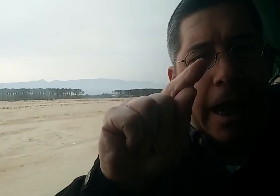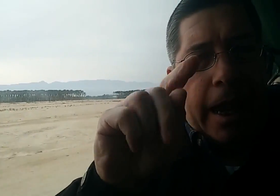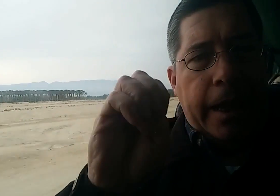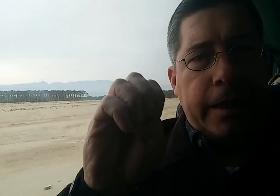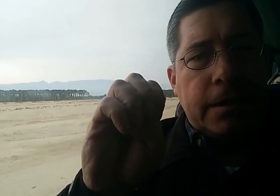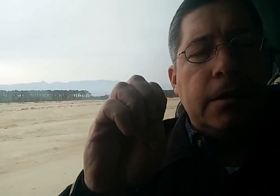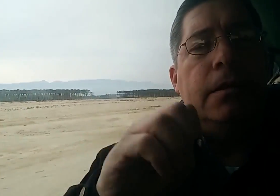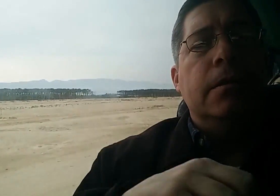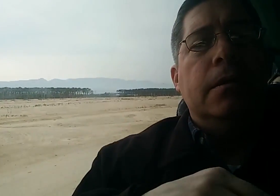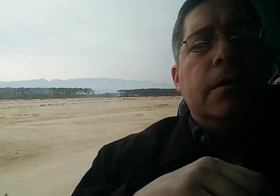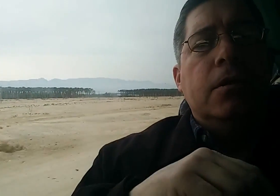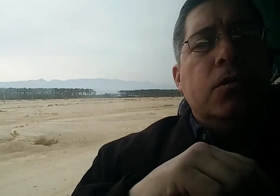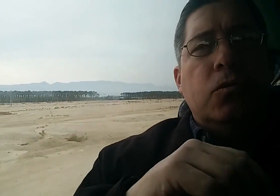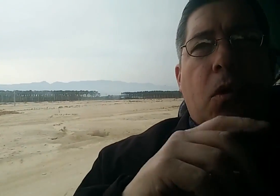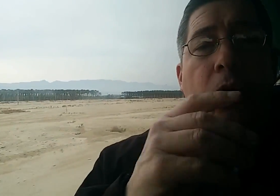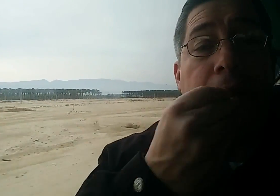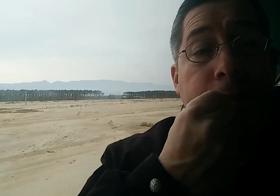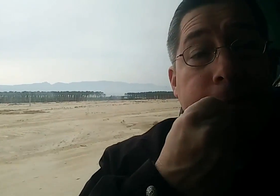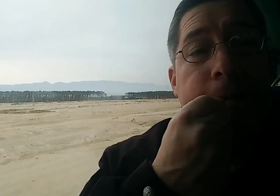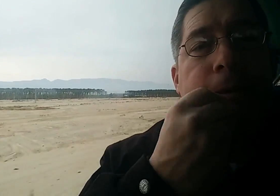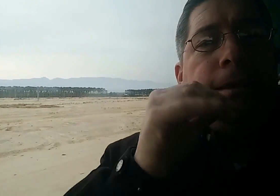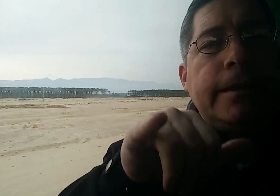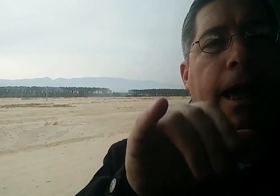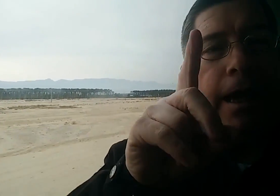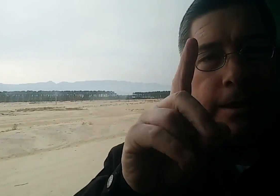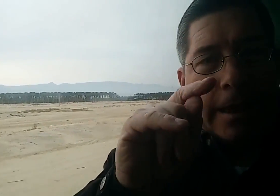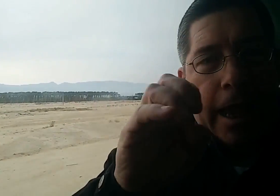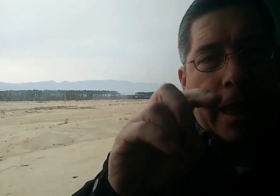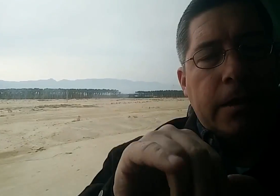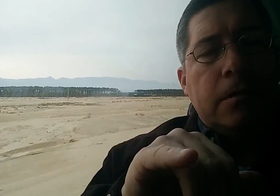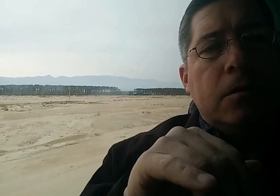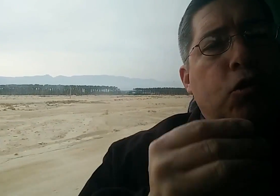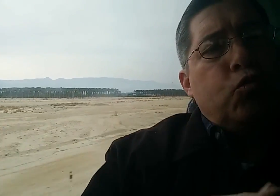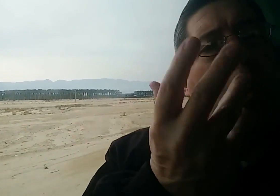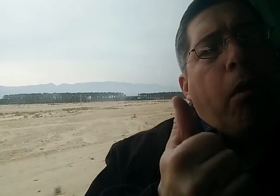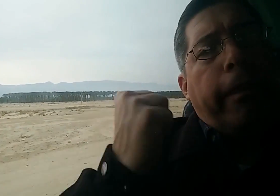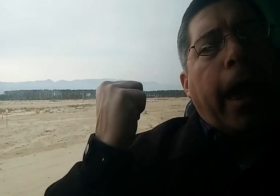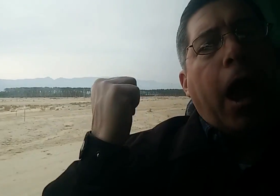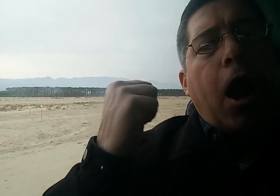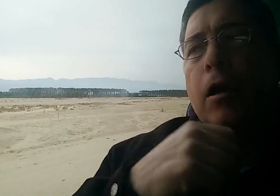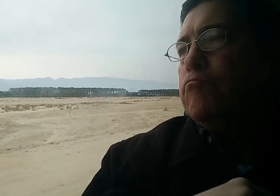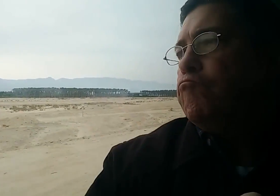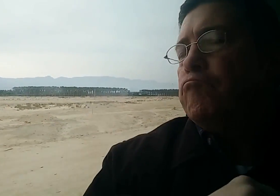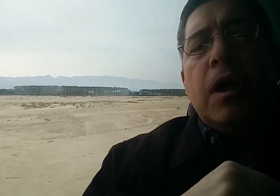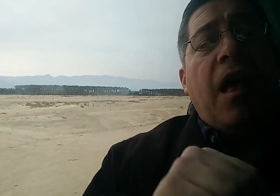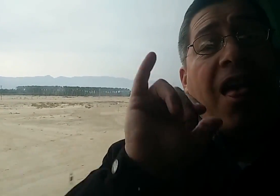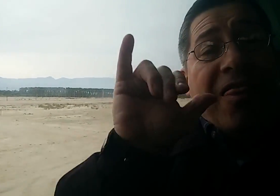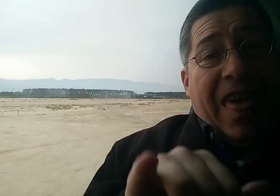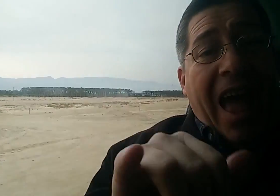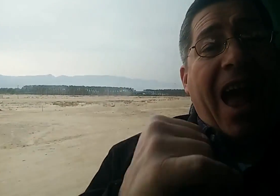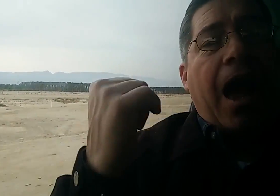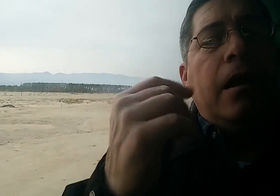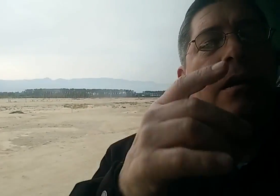palms. We're on a bus traveling, and these are date palms. You've eaten dates maybe. Well, this is how they grow.